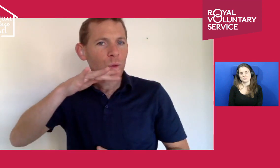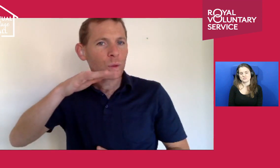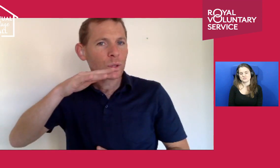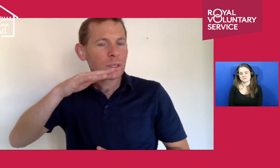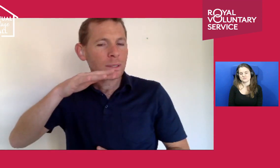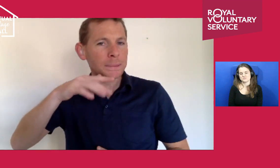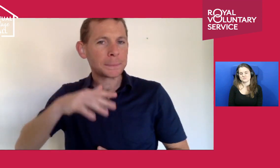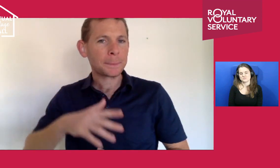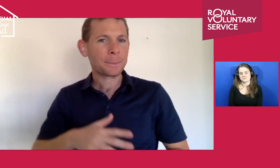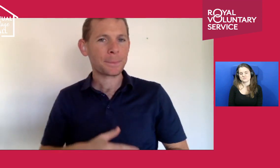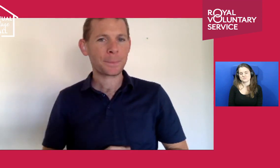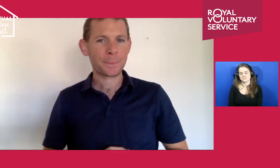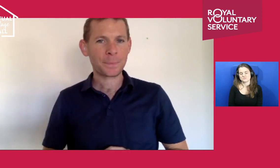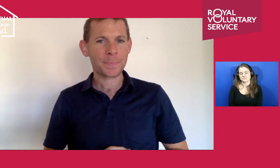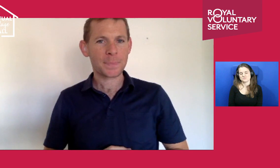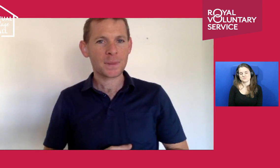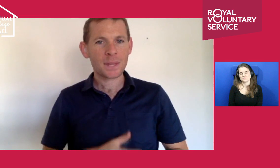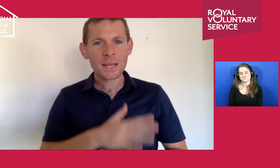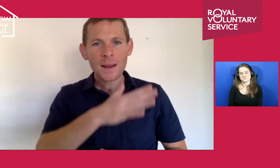Fruit.